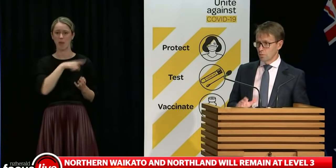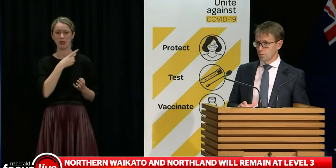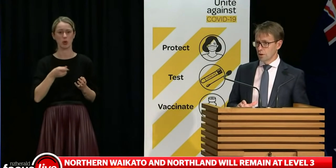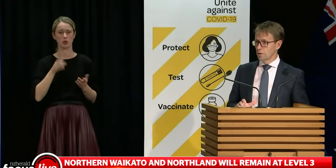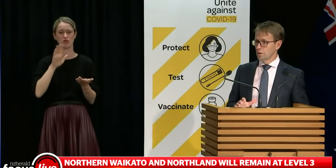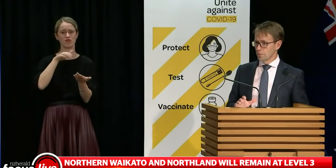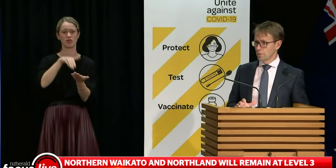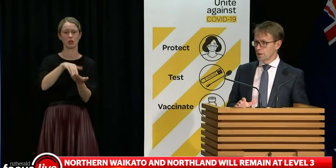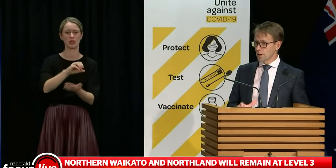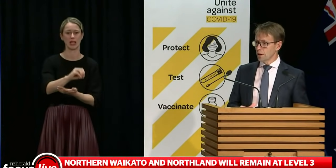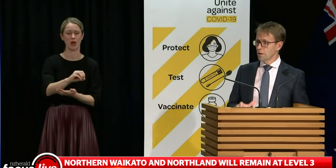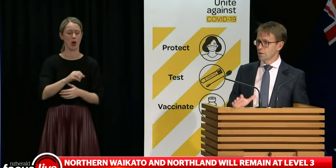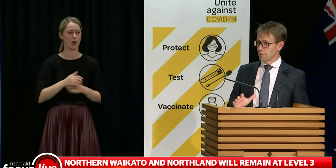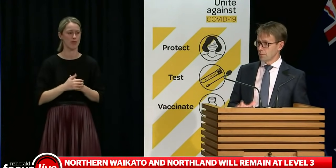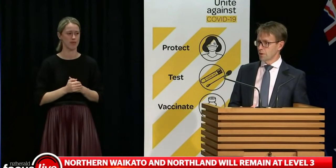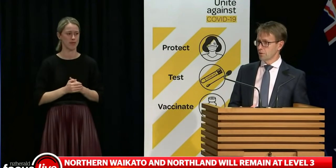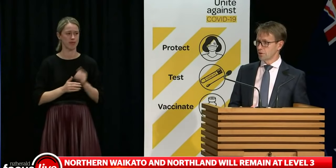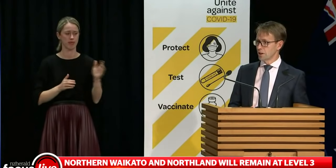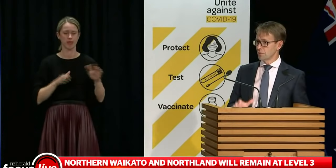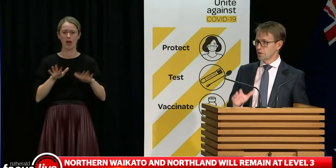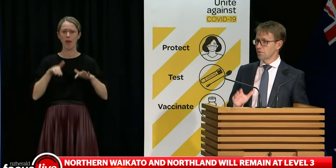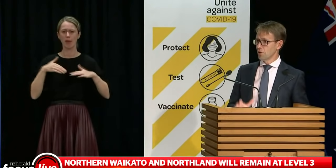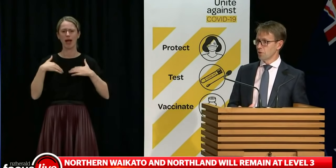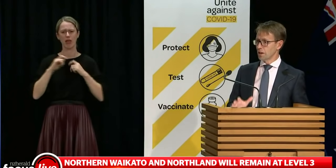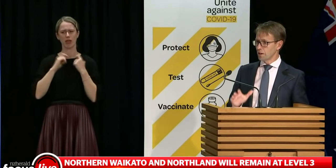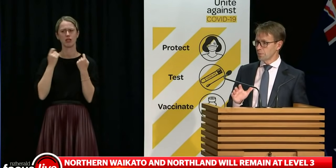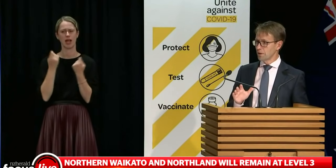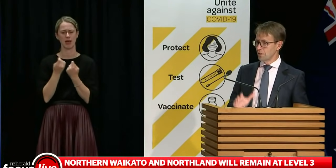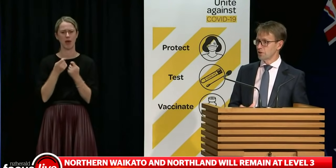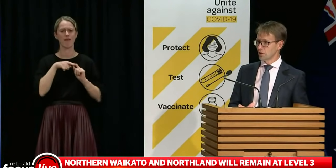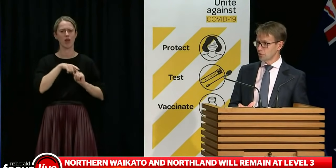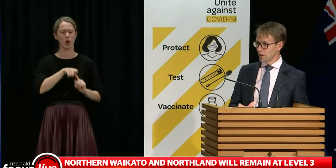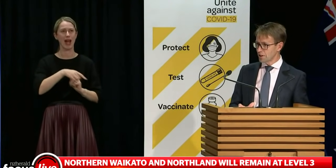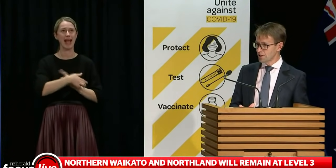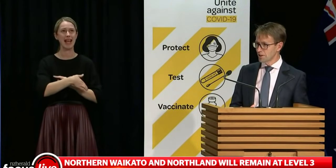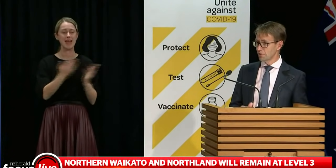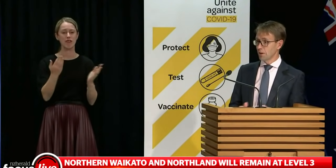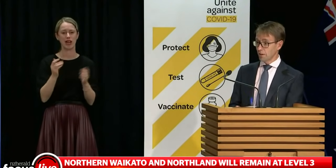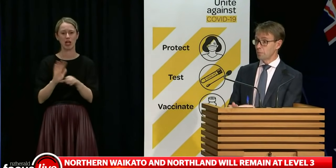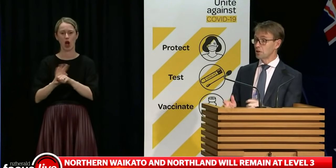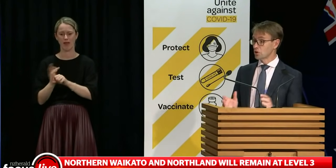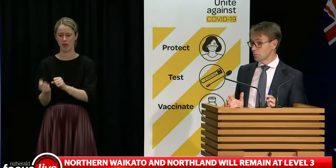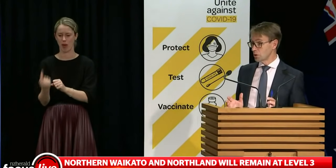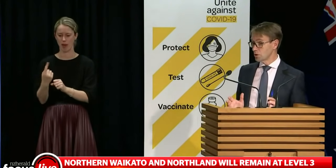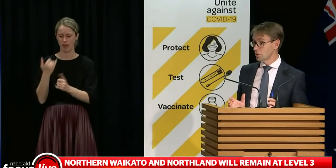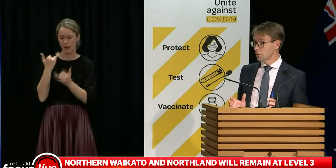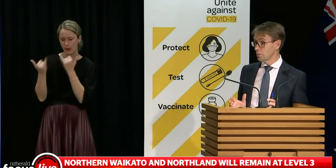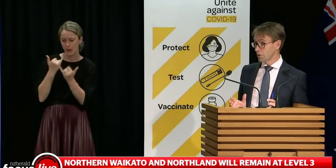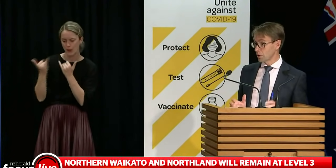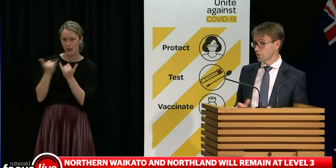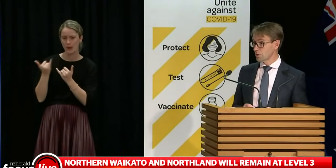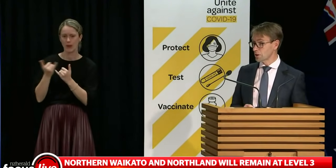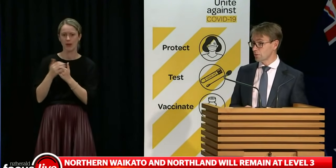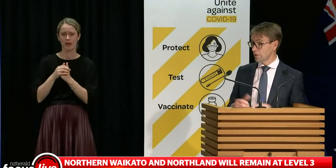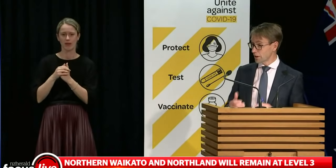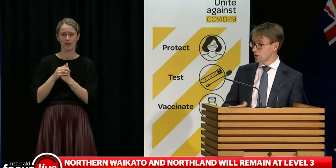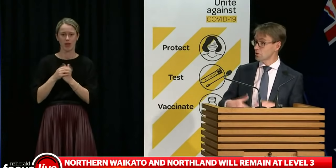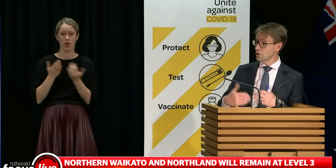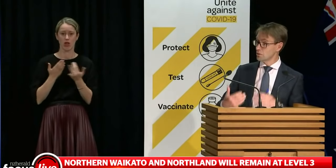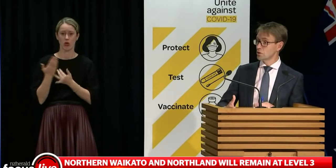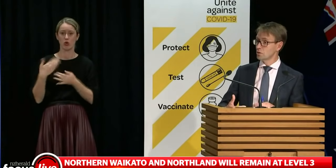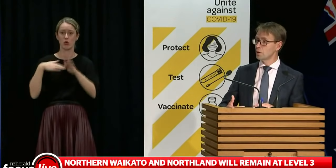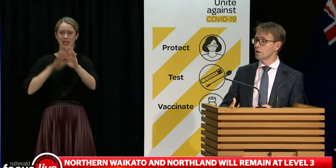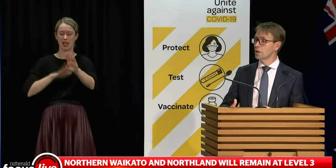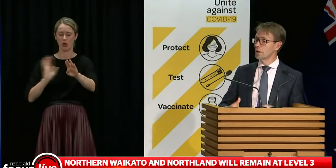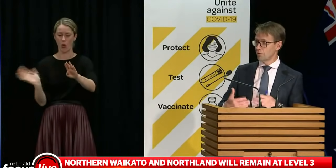seems to be the case. Let me be clear, the public health team is following up every single case. In fact, they've been distributed to public health units around the